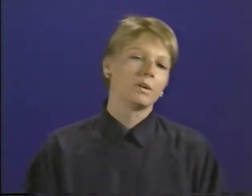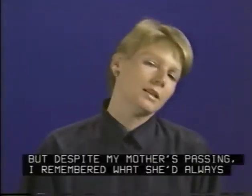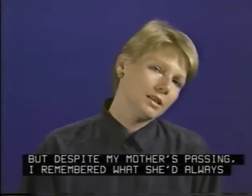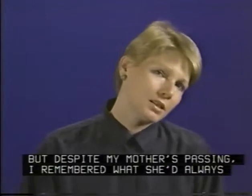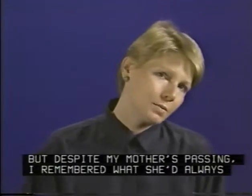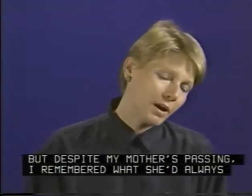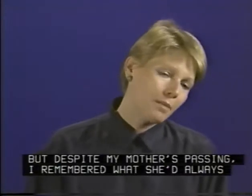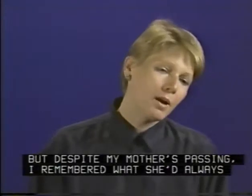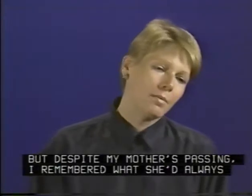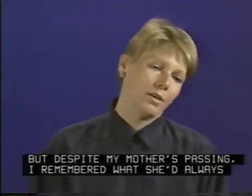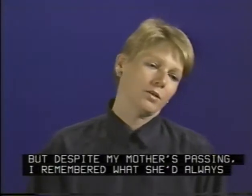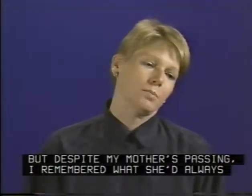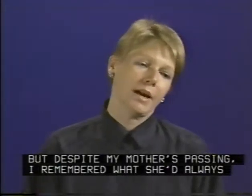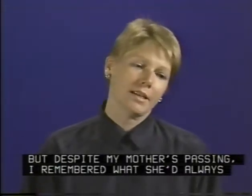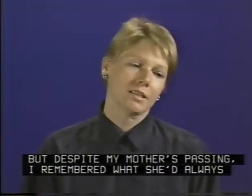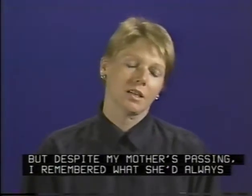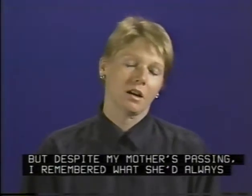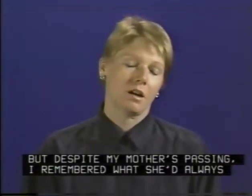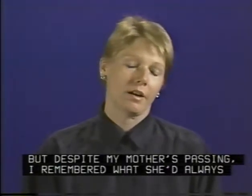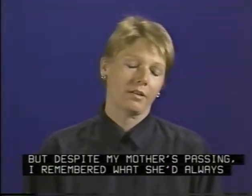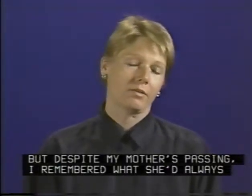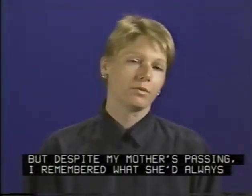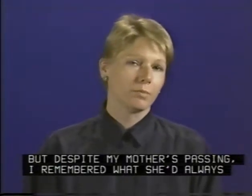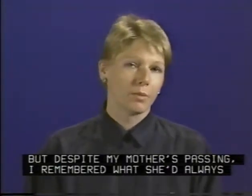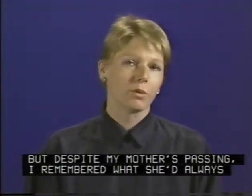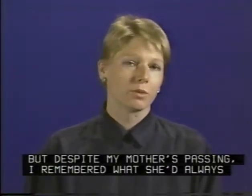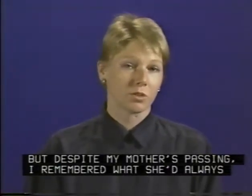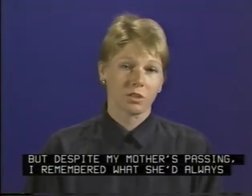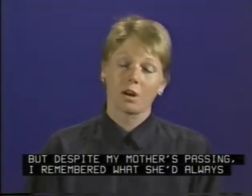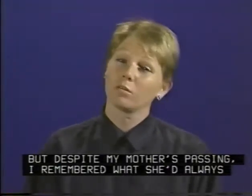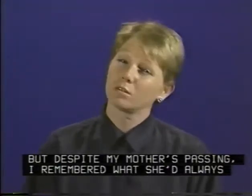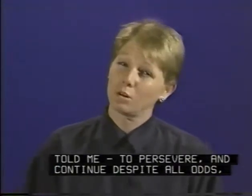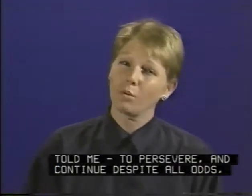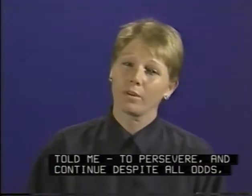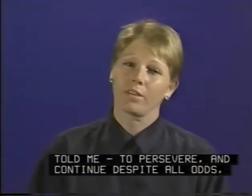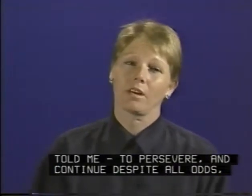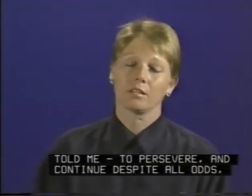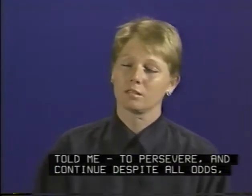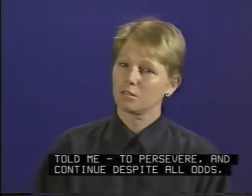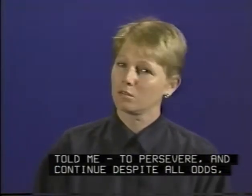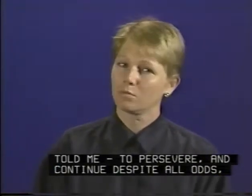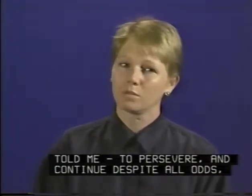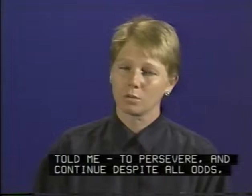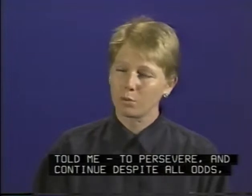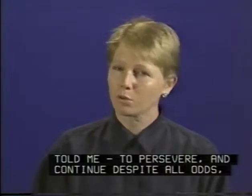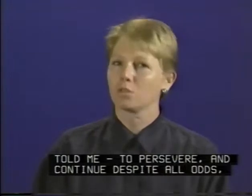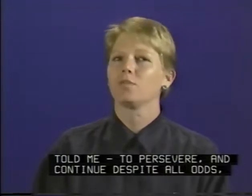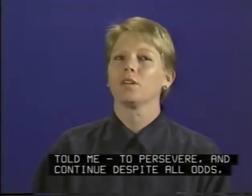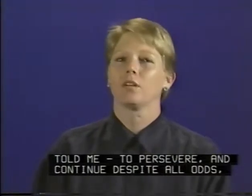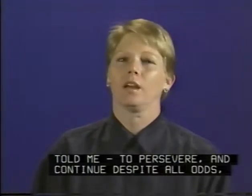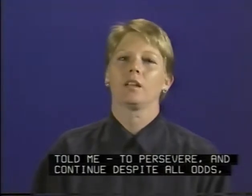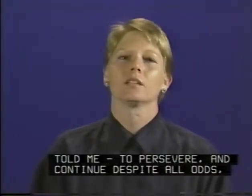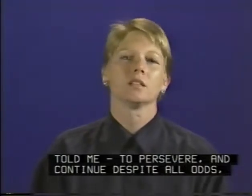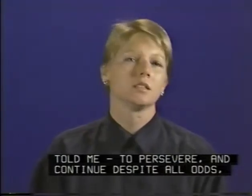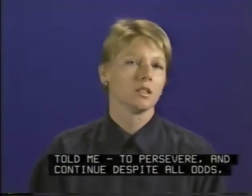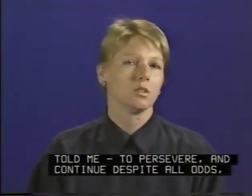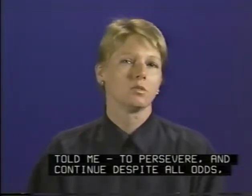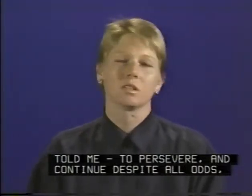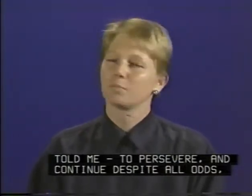But despite my mother's passing, I remembered what she'd always told me, that to persevere and continue